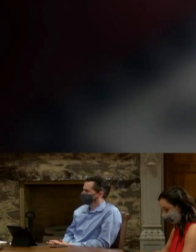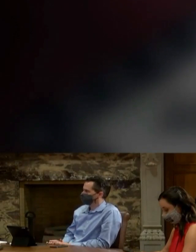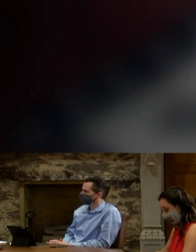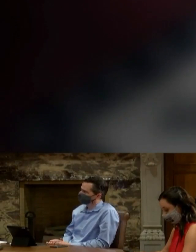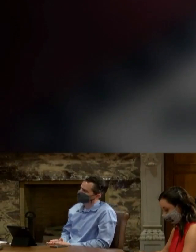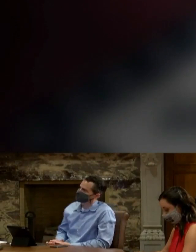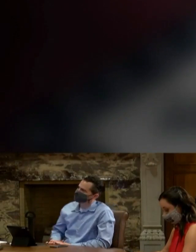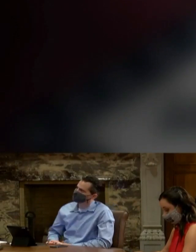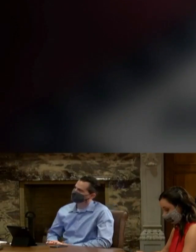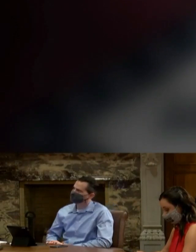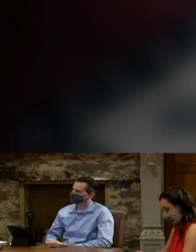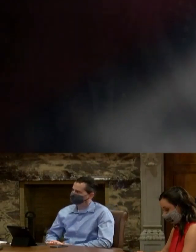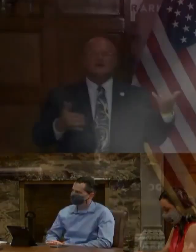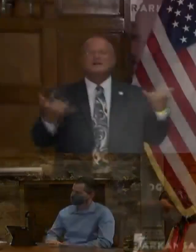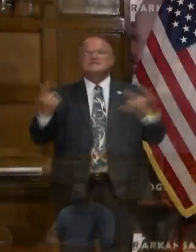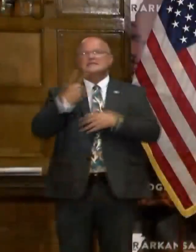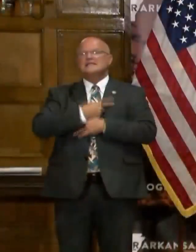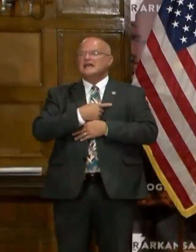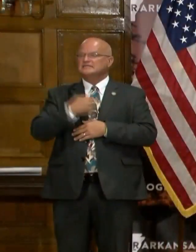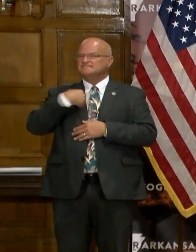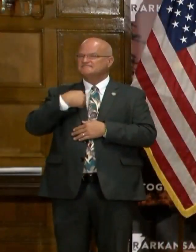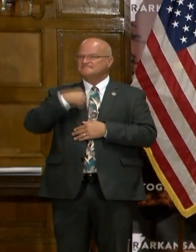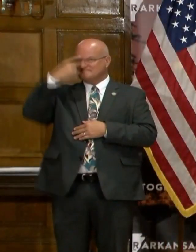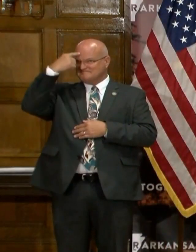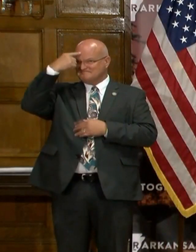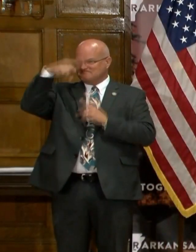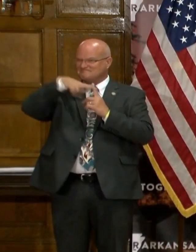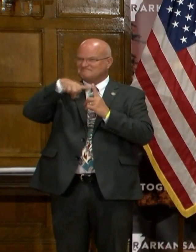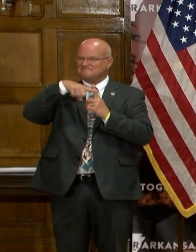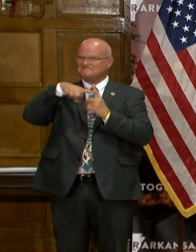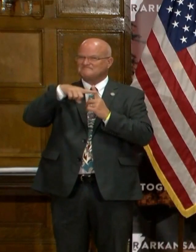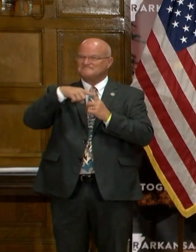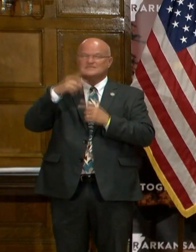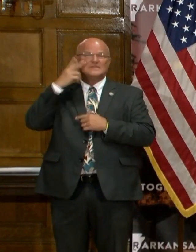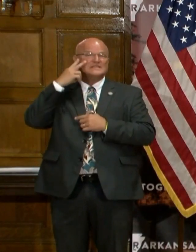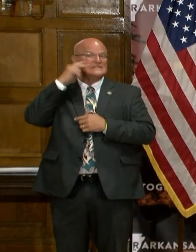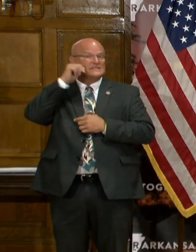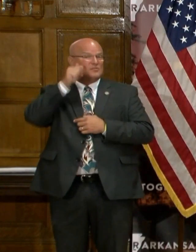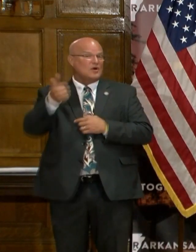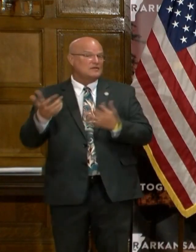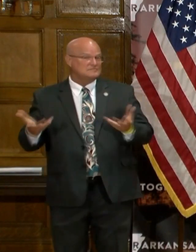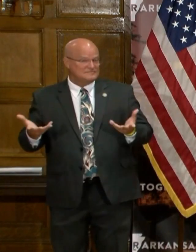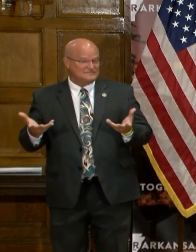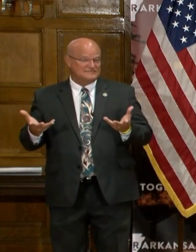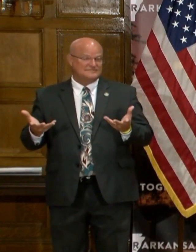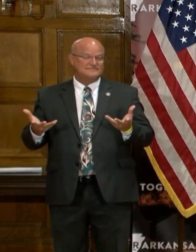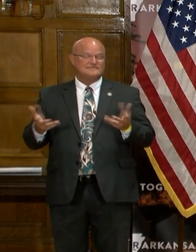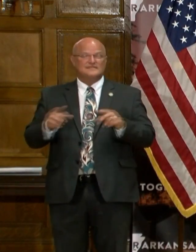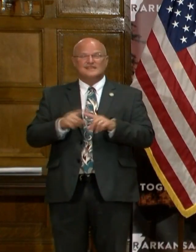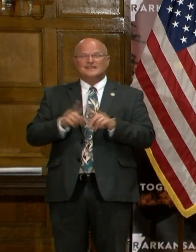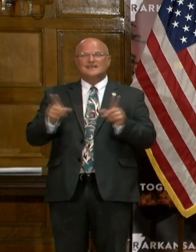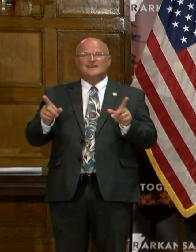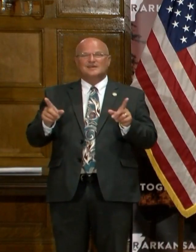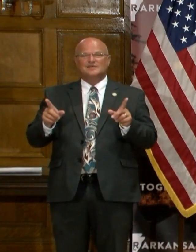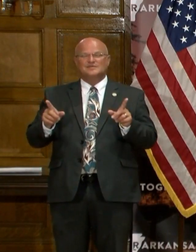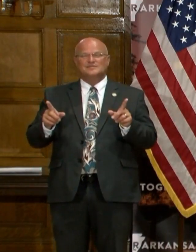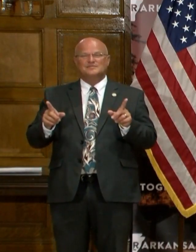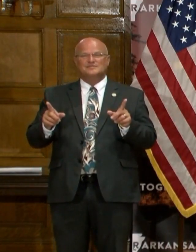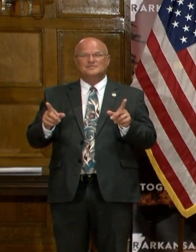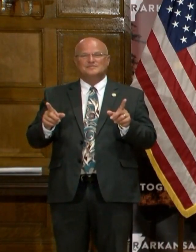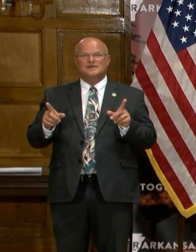or going down? Today I'm very optimistic. We'll see what I am tomorrow. But, you